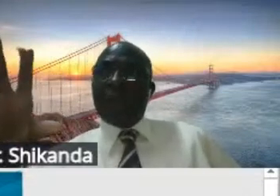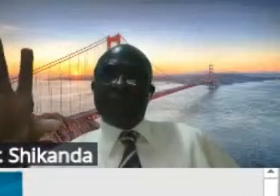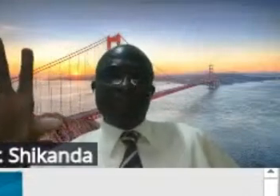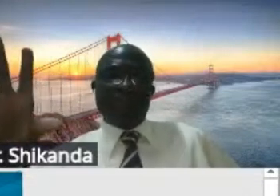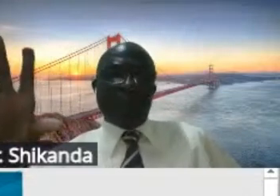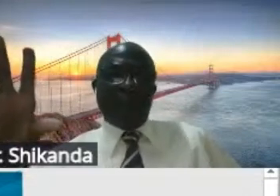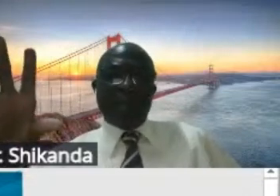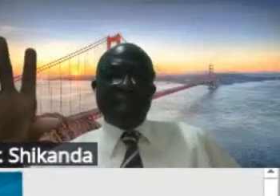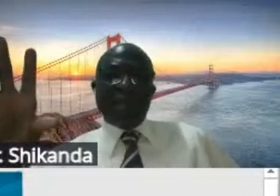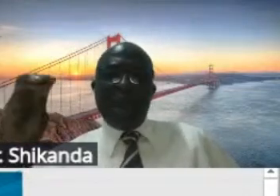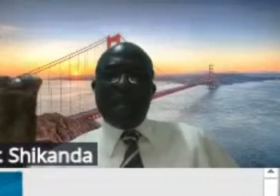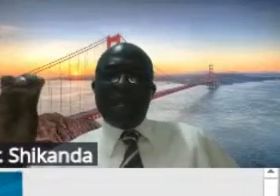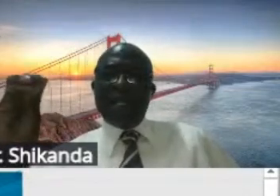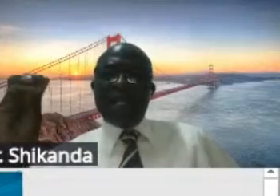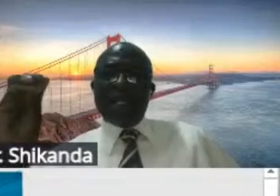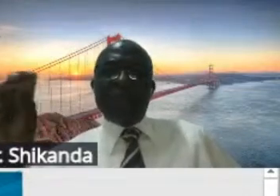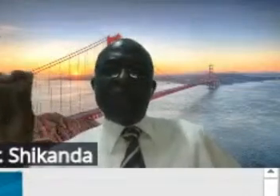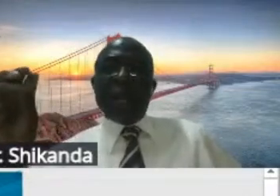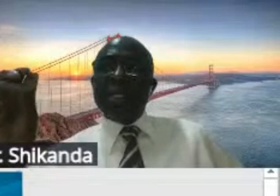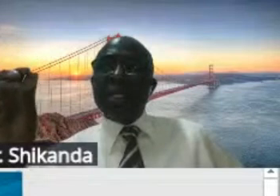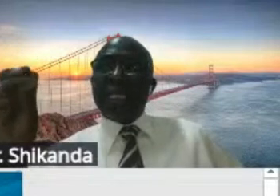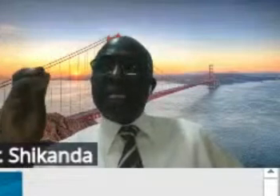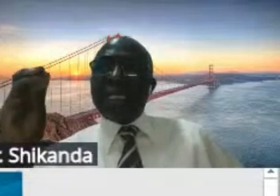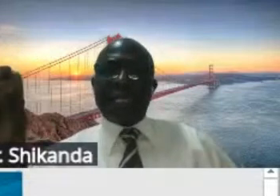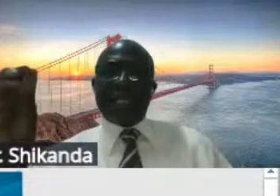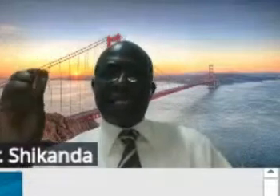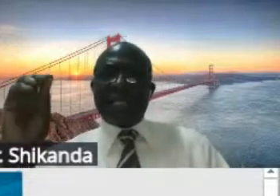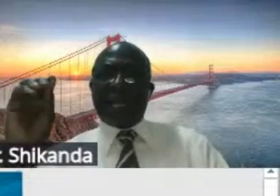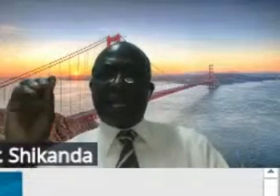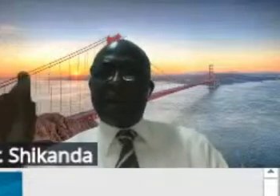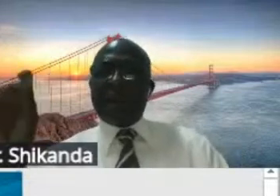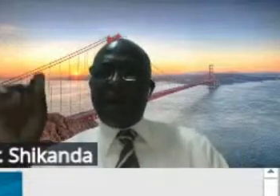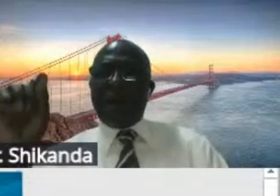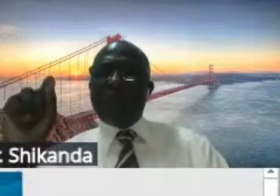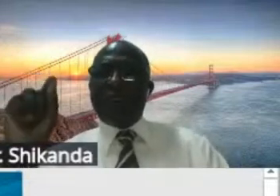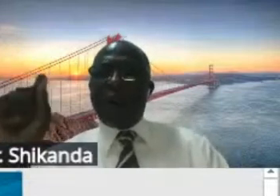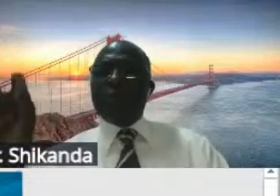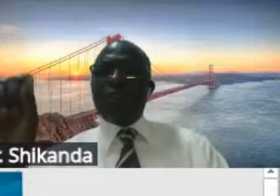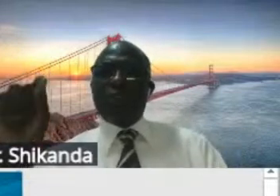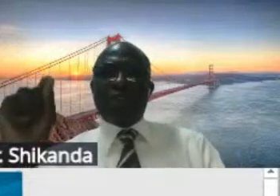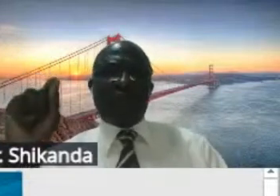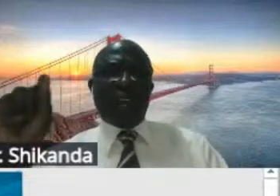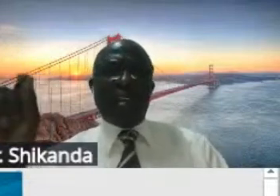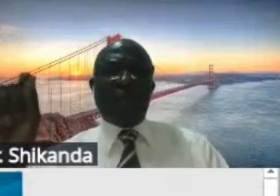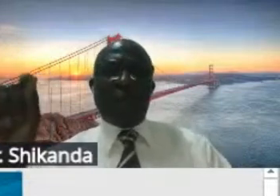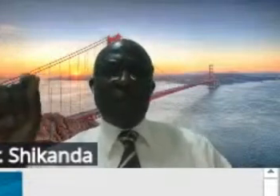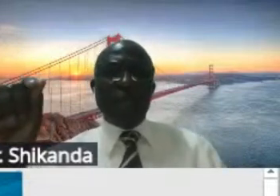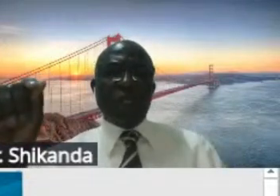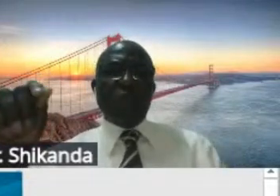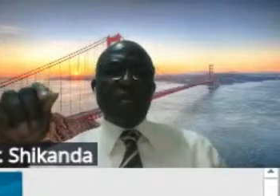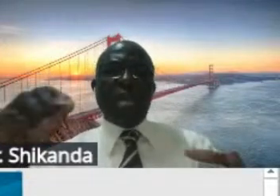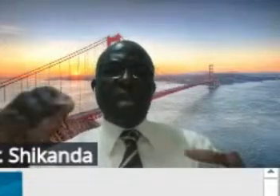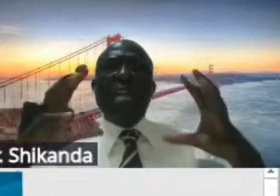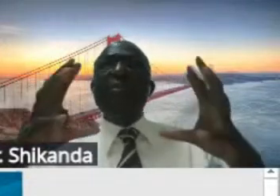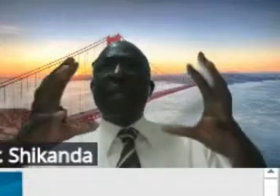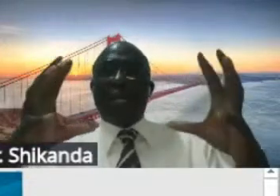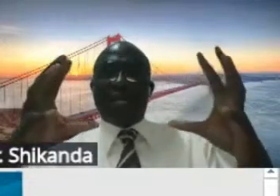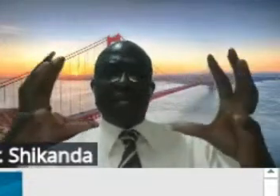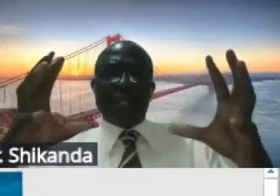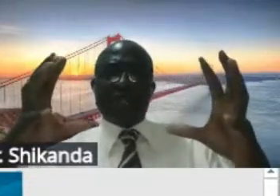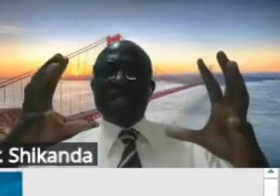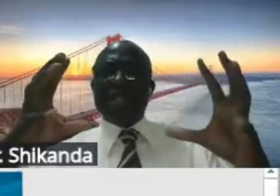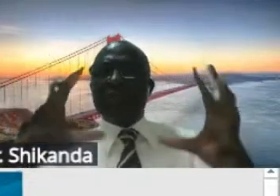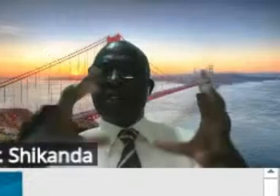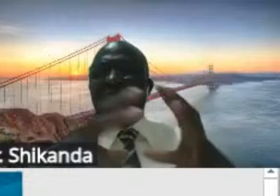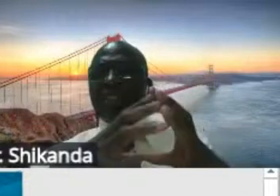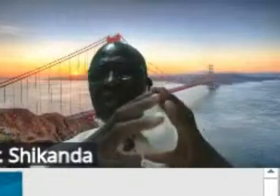money, all right? Money will do what? Increase the number of options available to eliminate